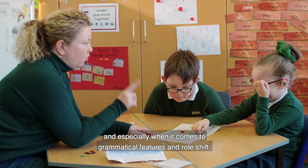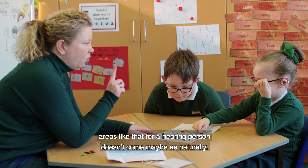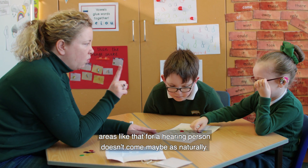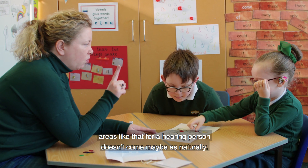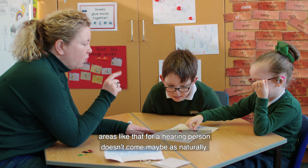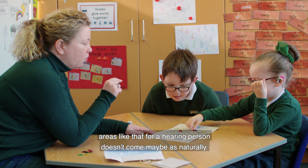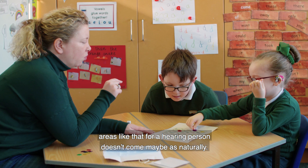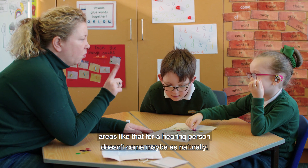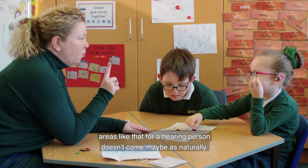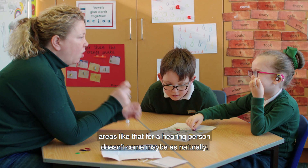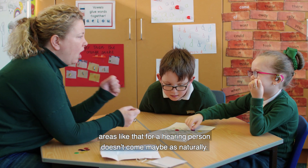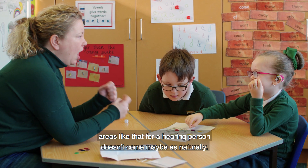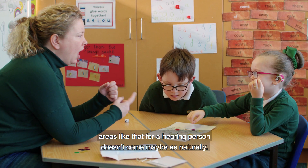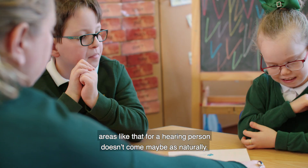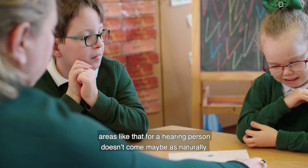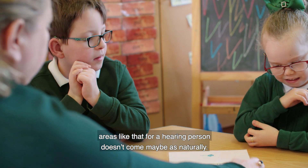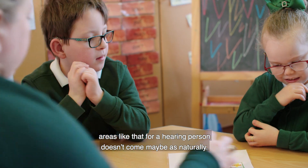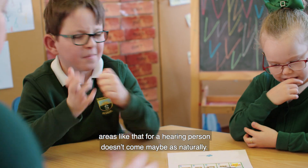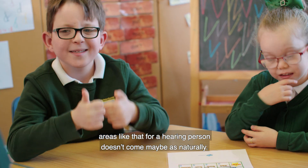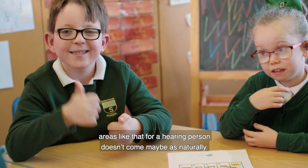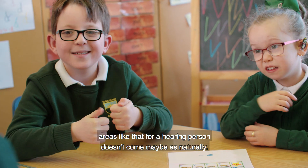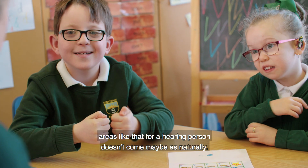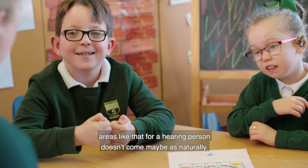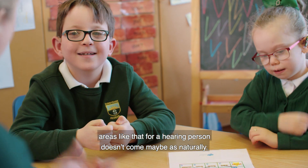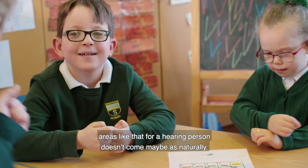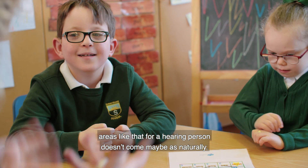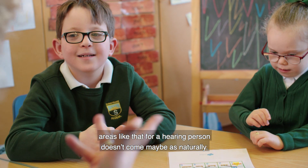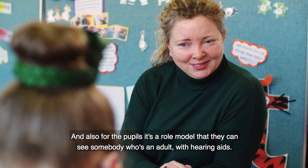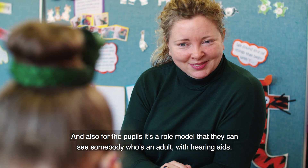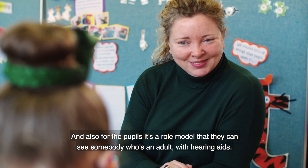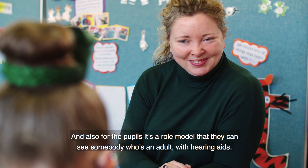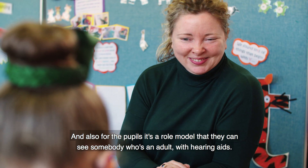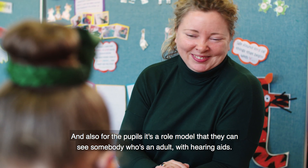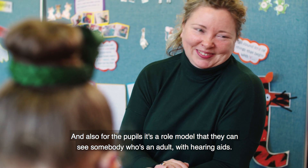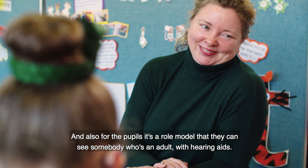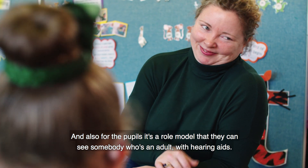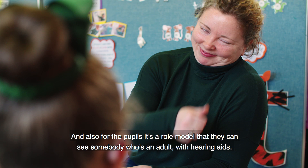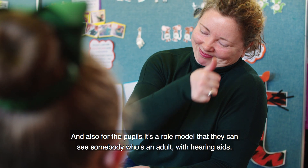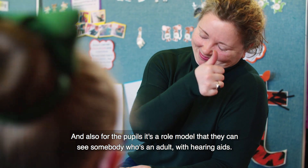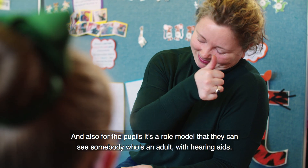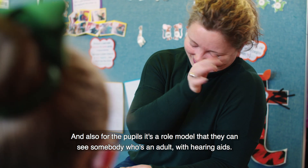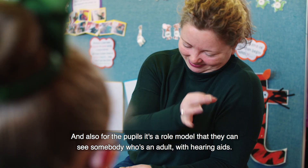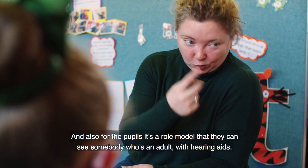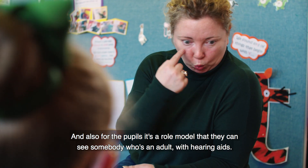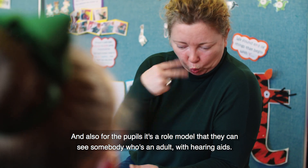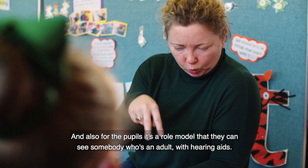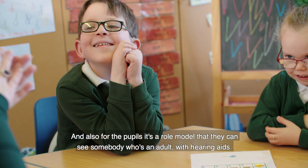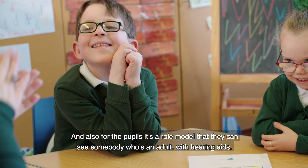areas like that that for a hearing person doesn't come maybe as naturally and also for the pupils it's a role model that they can see